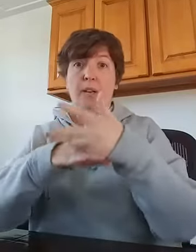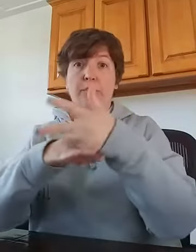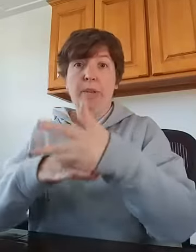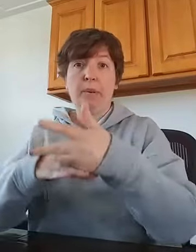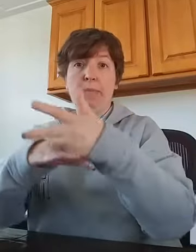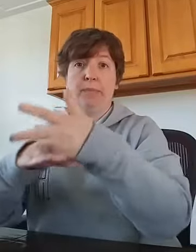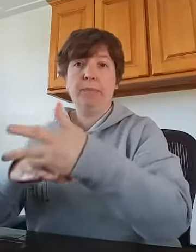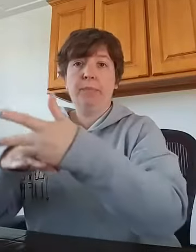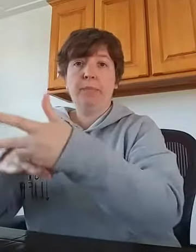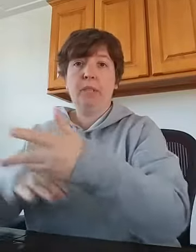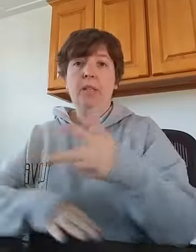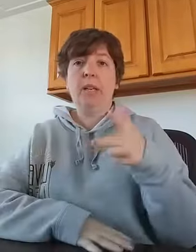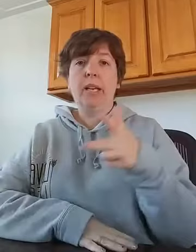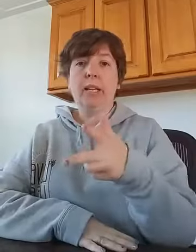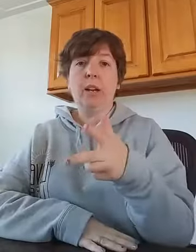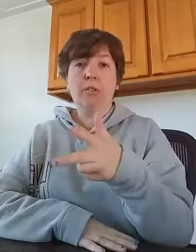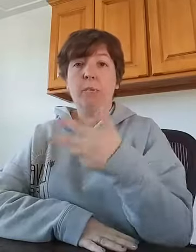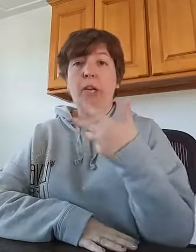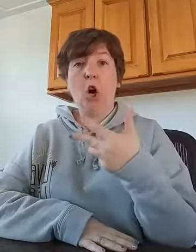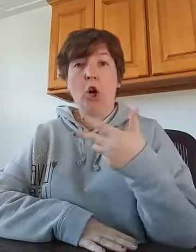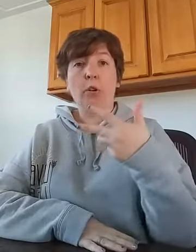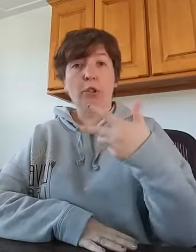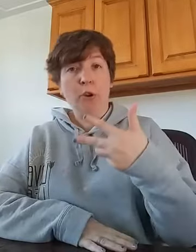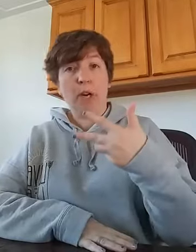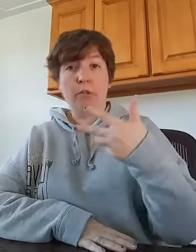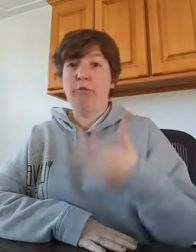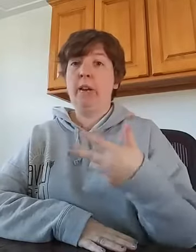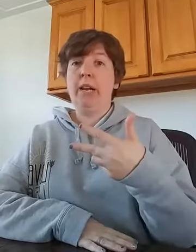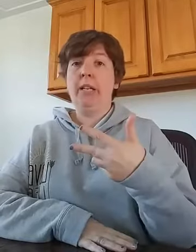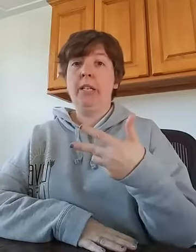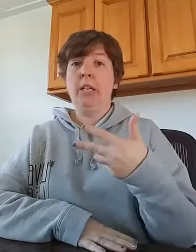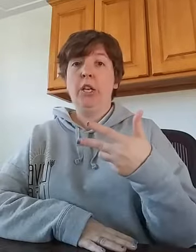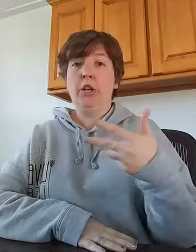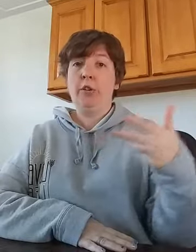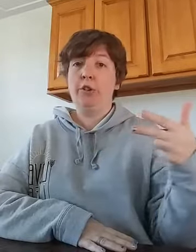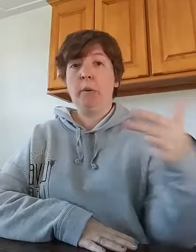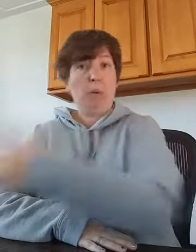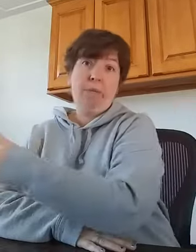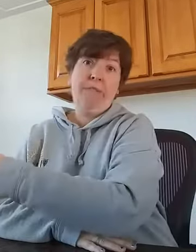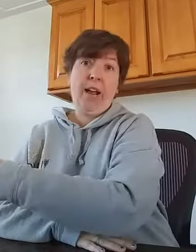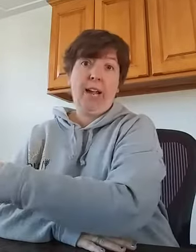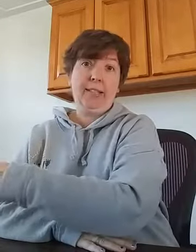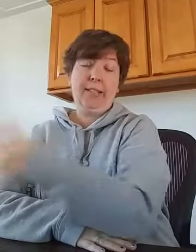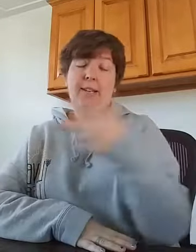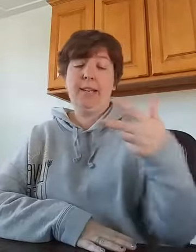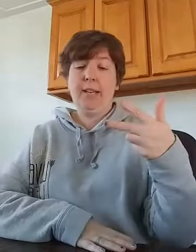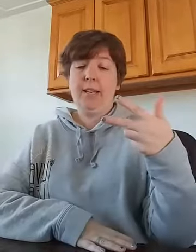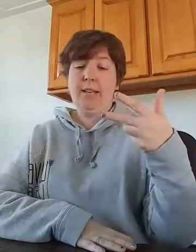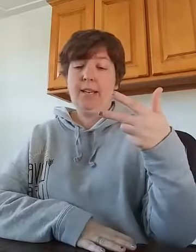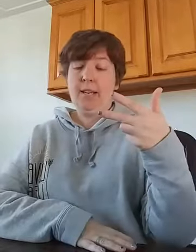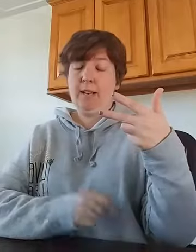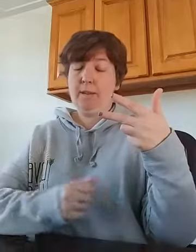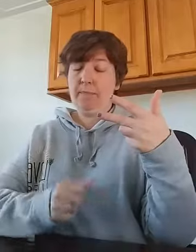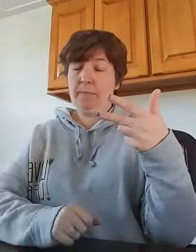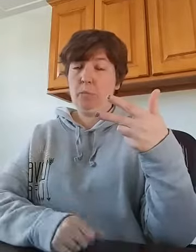Ship. It can also be a car or a truck or a train. You can show it going fast. One of